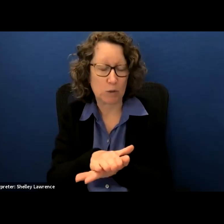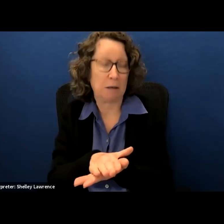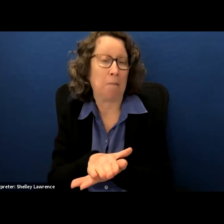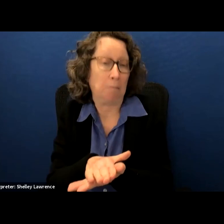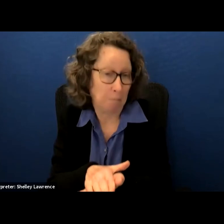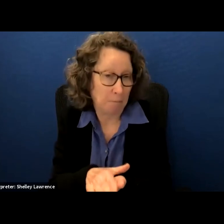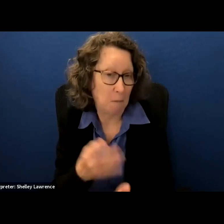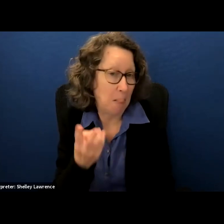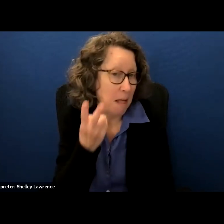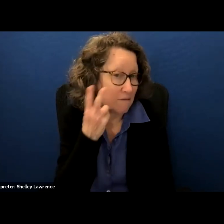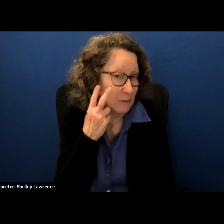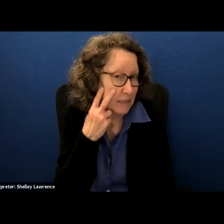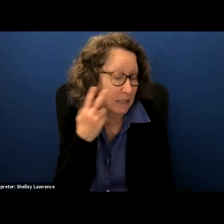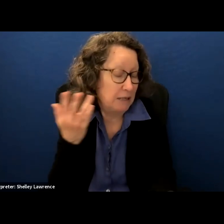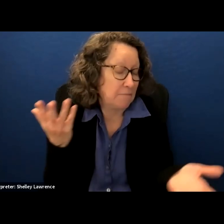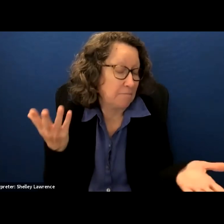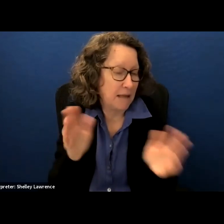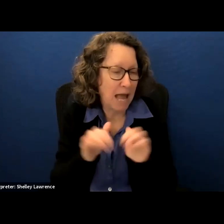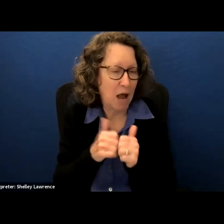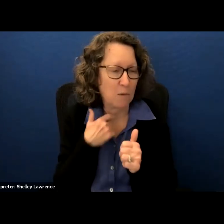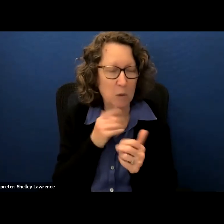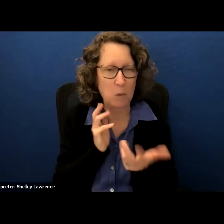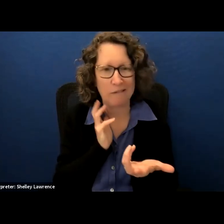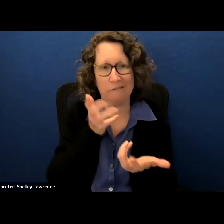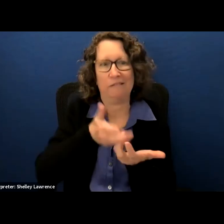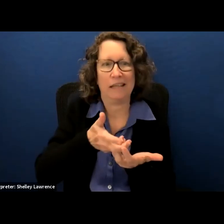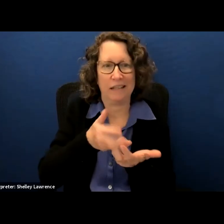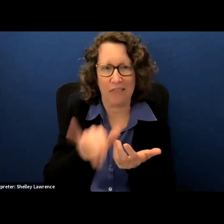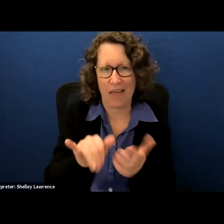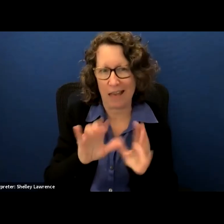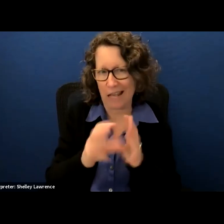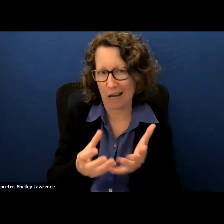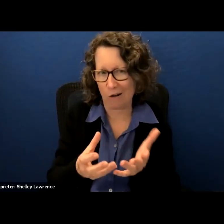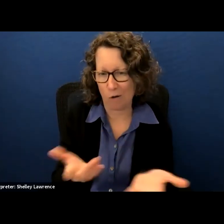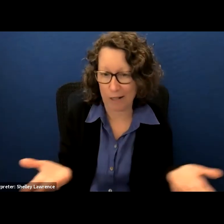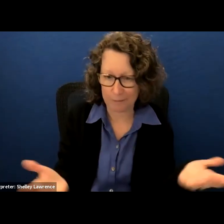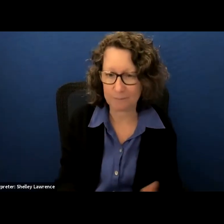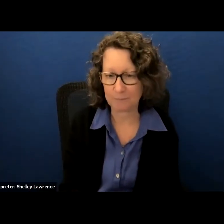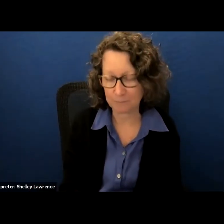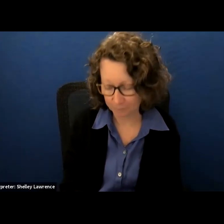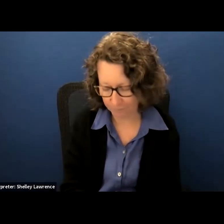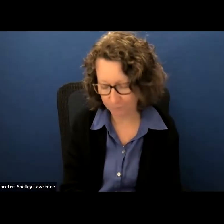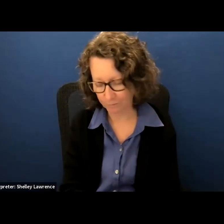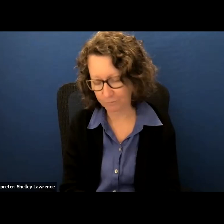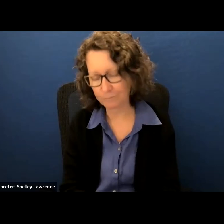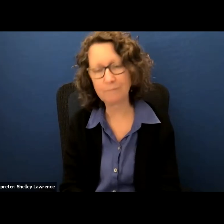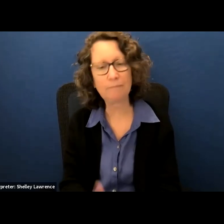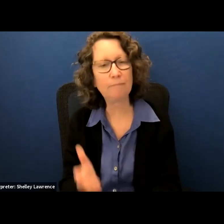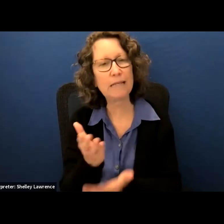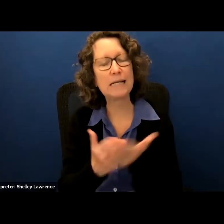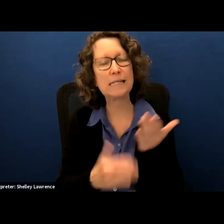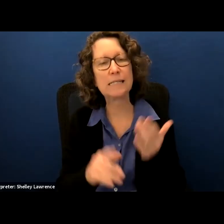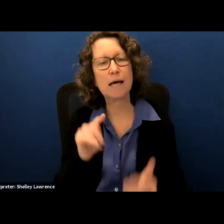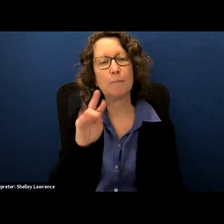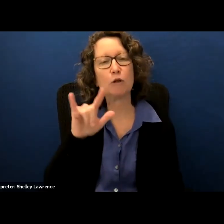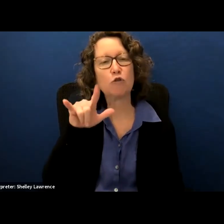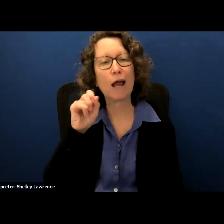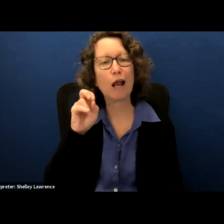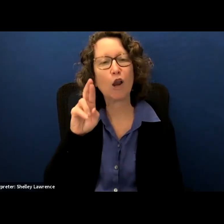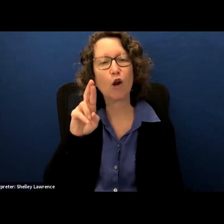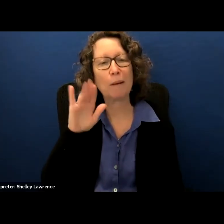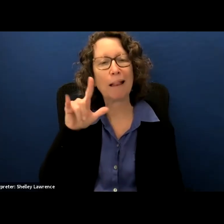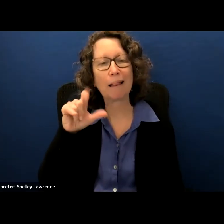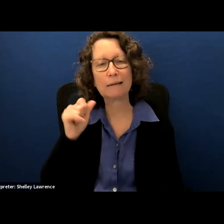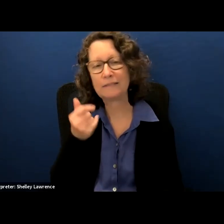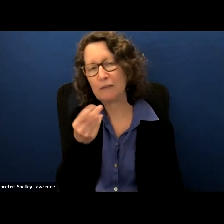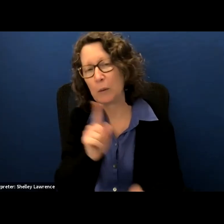we'll just have to see how we would fit into that category or not. There will be some trailer bills coming out in a